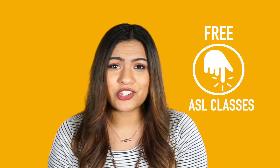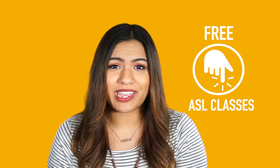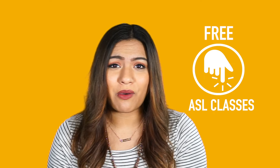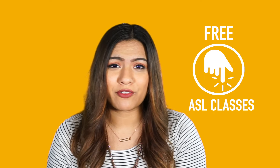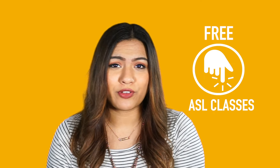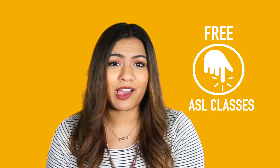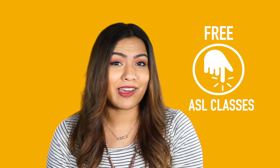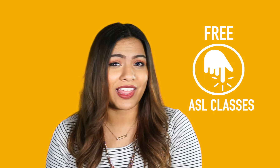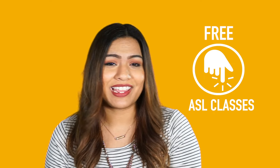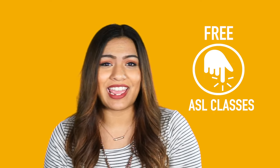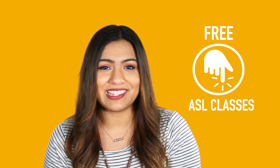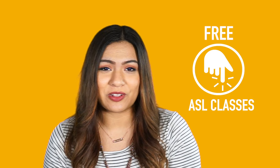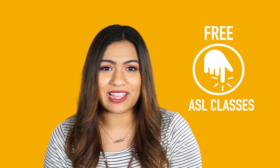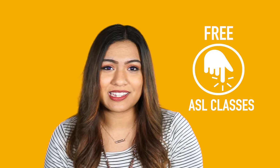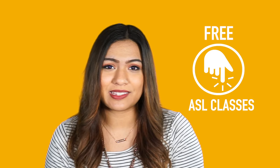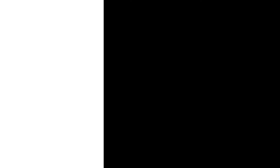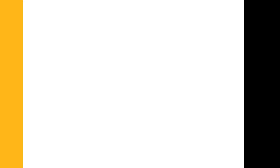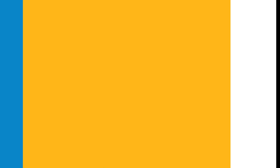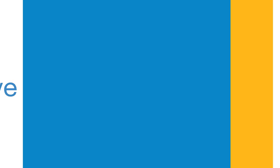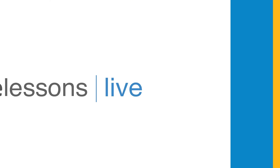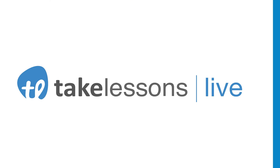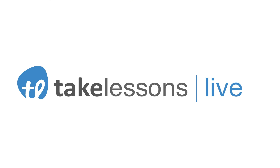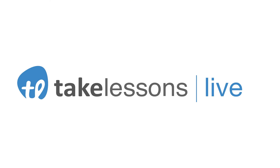check out our free online ASL classes.